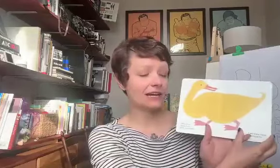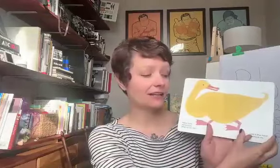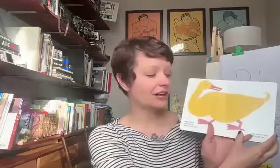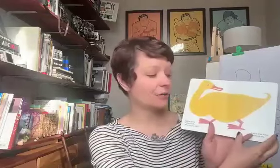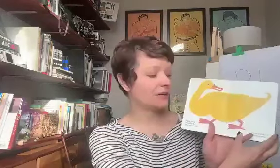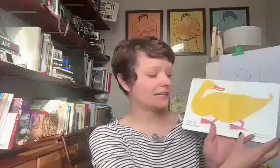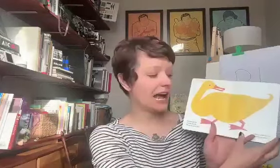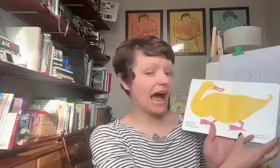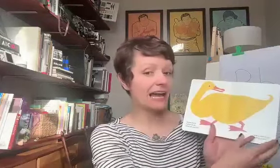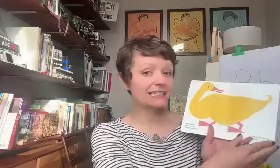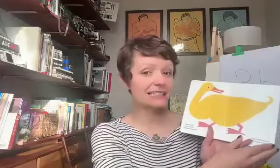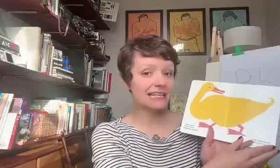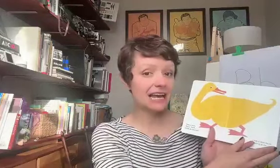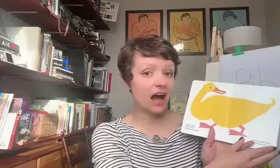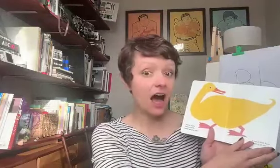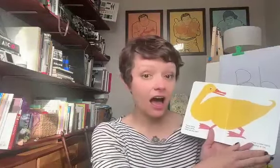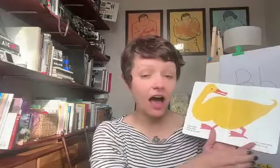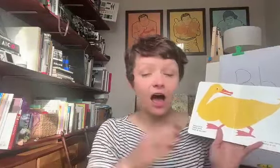yellow duck. What do you see? I see a